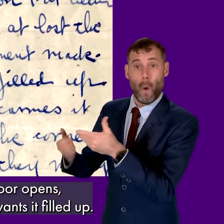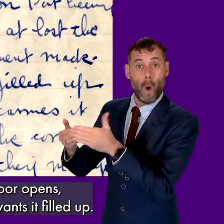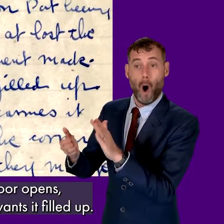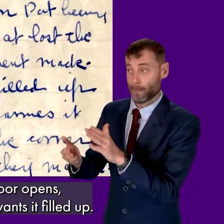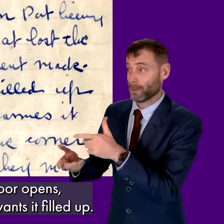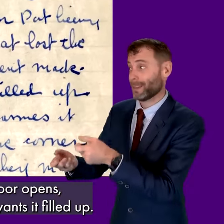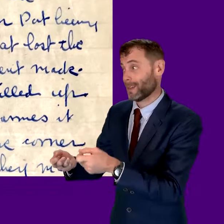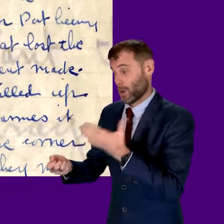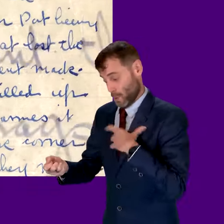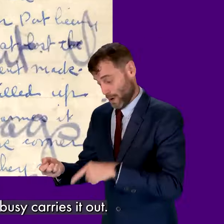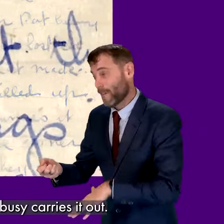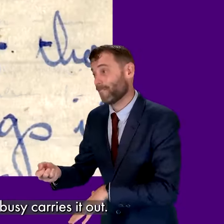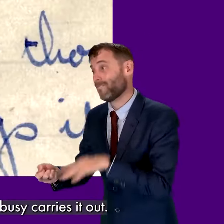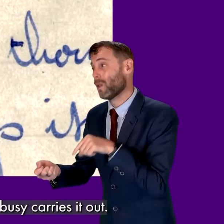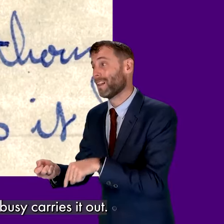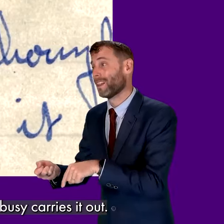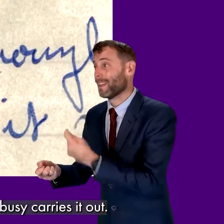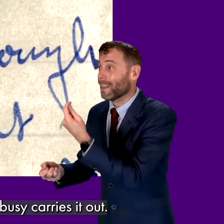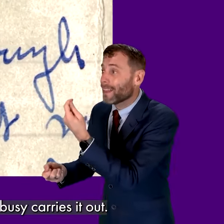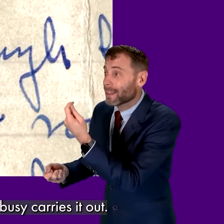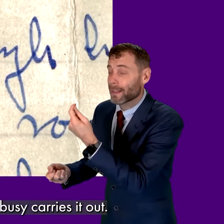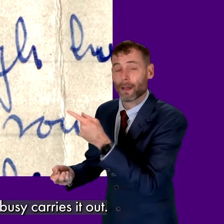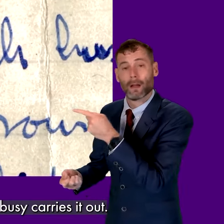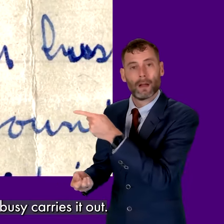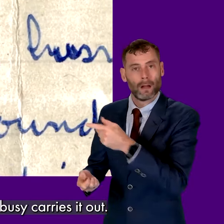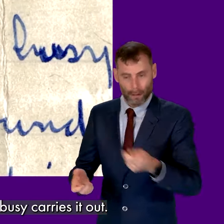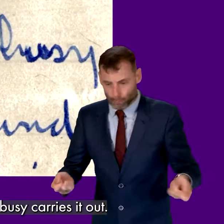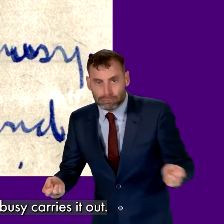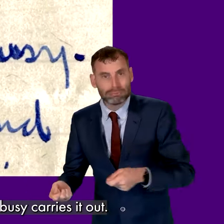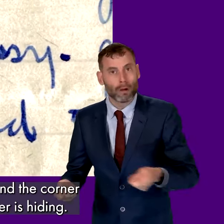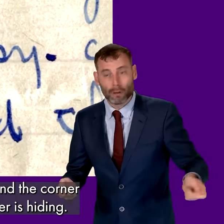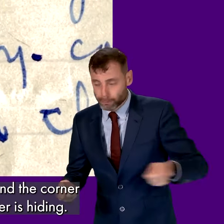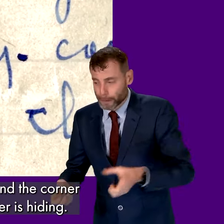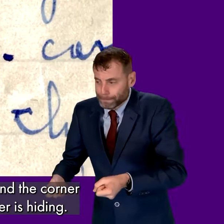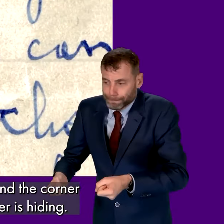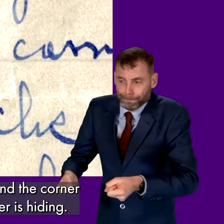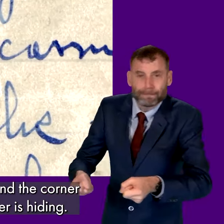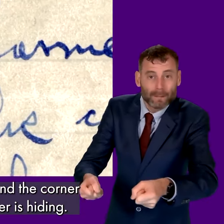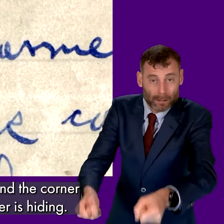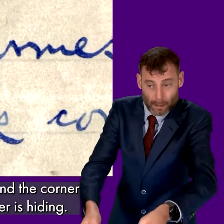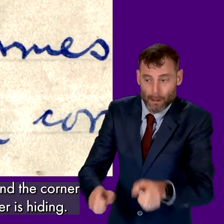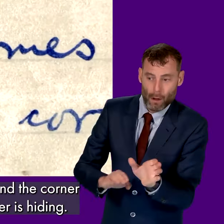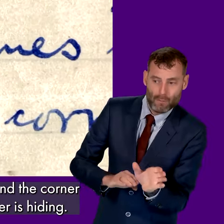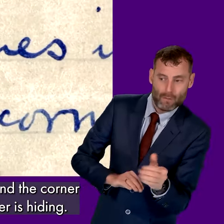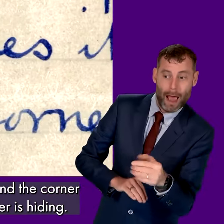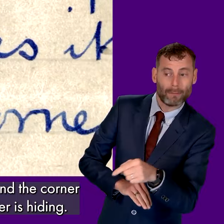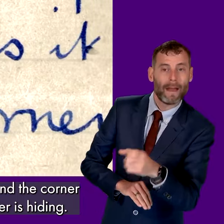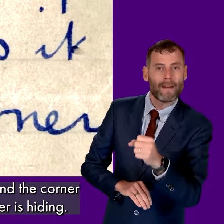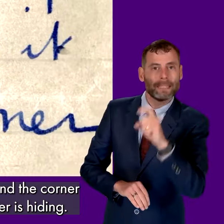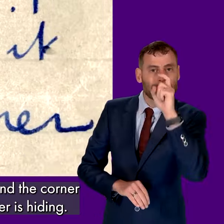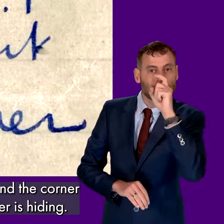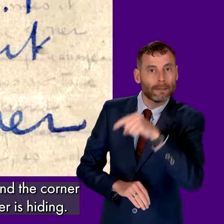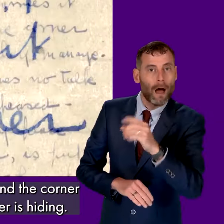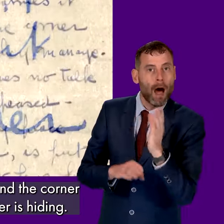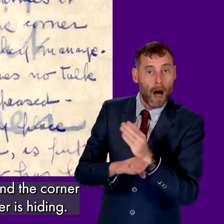she wants it filled up. The assistant, though busy, carries it out. She drags it round the corner where her sister